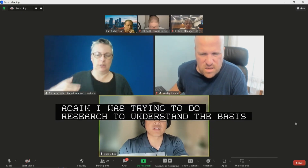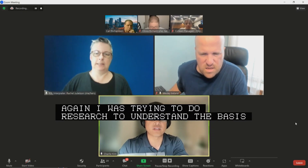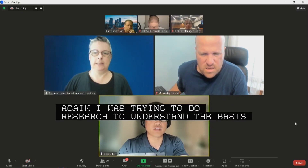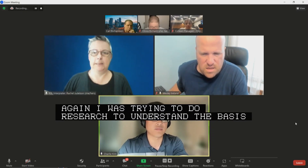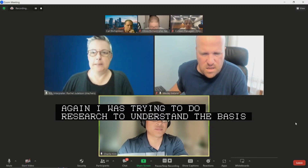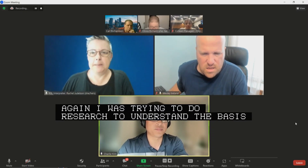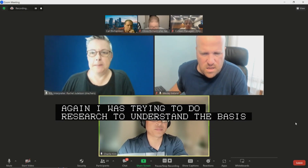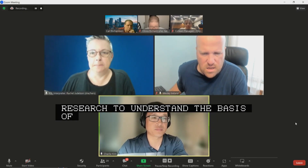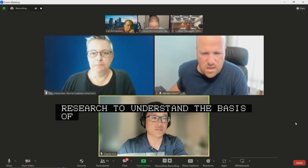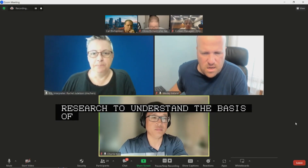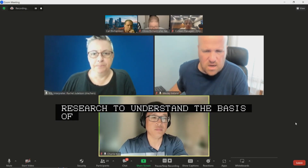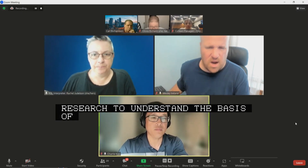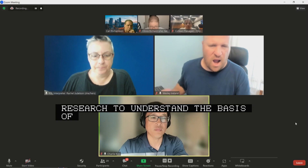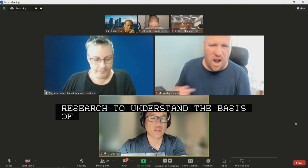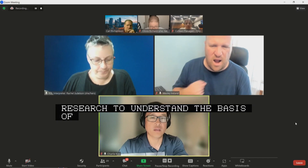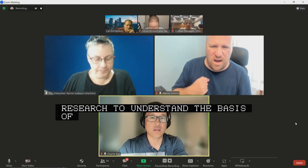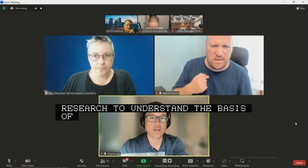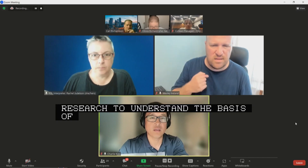about.